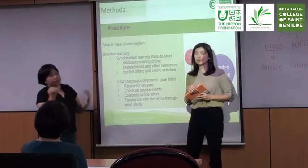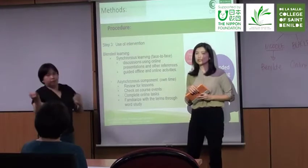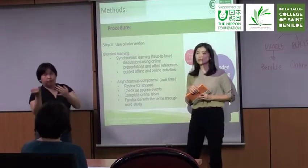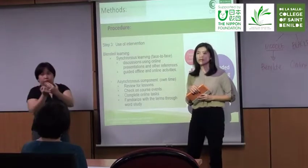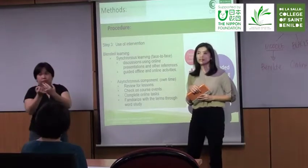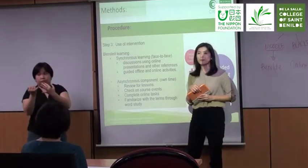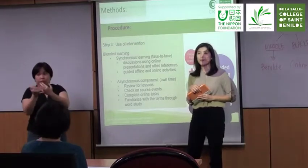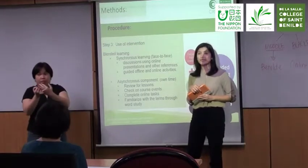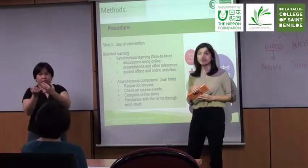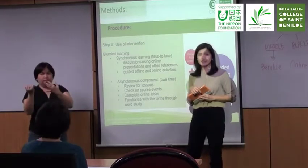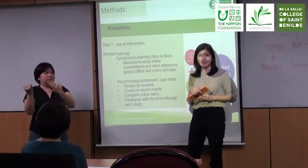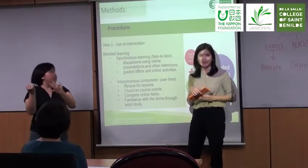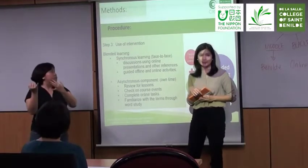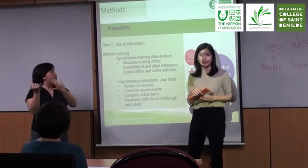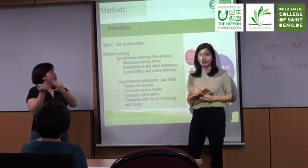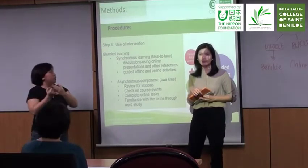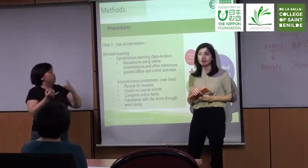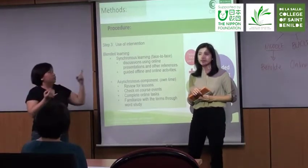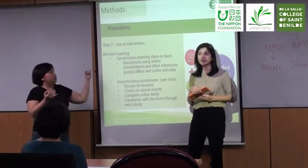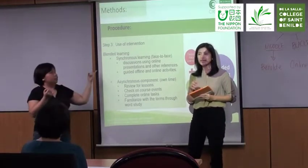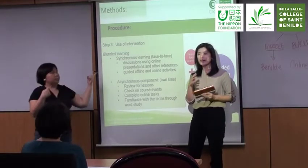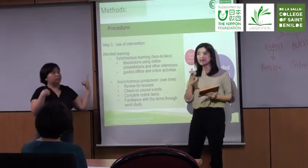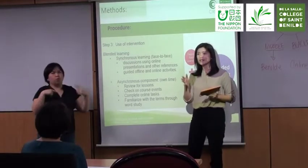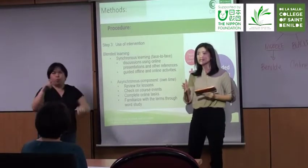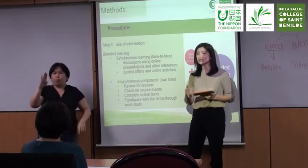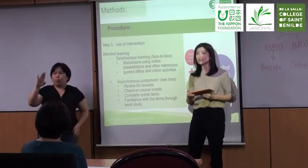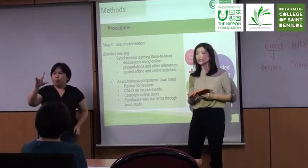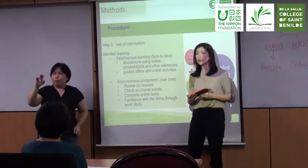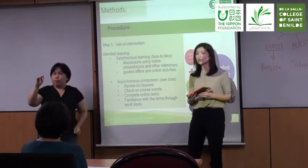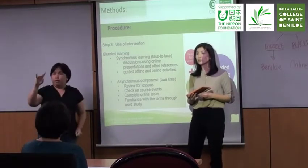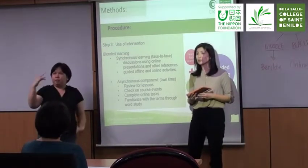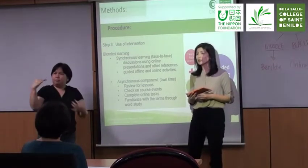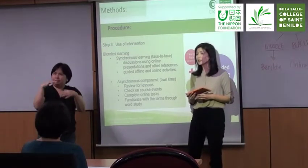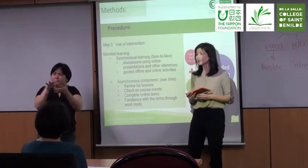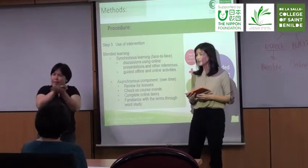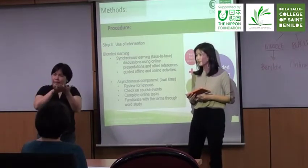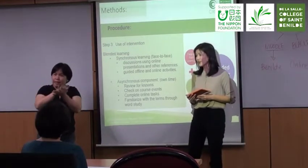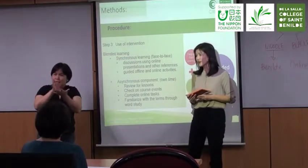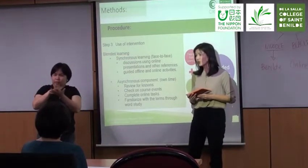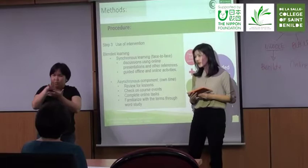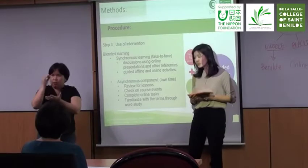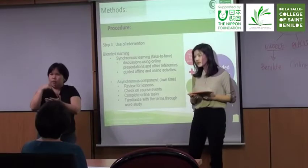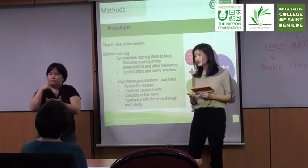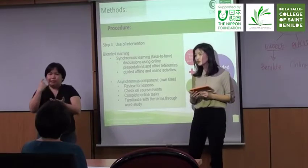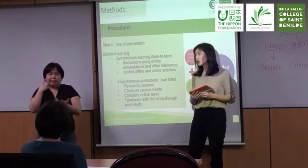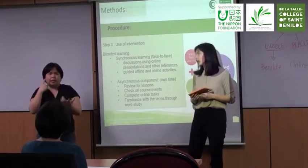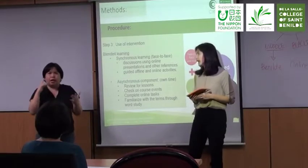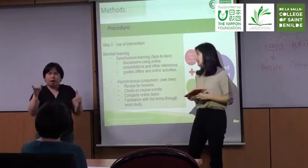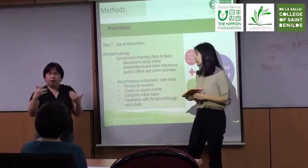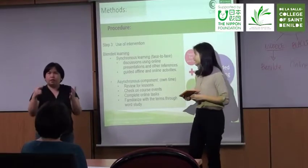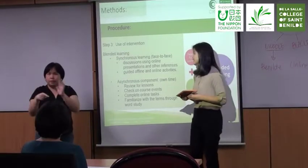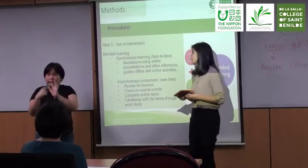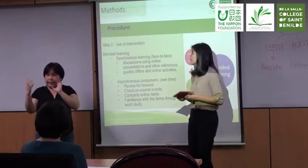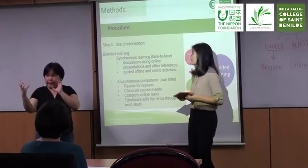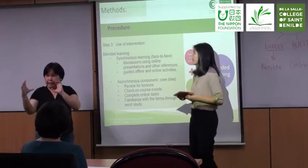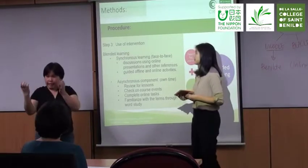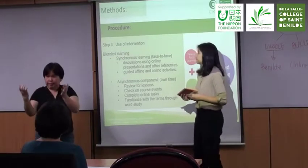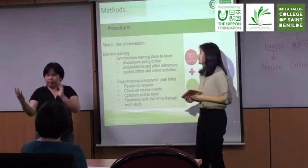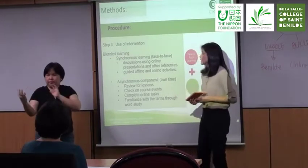for it to be at the PNLC, where everybody can have access to their own computers when we need to do online